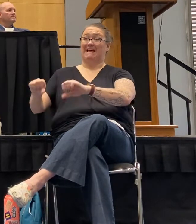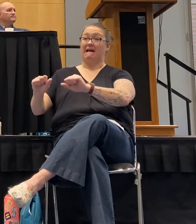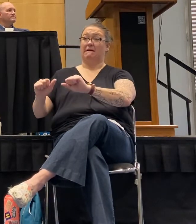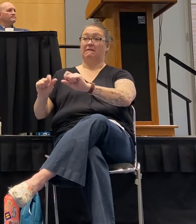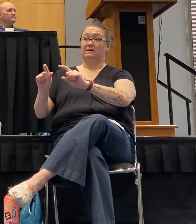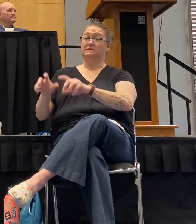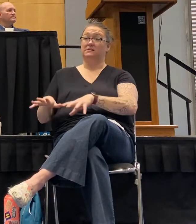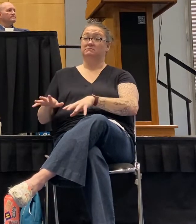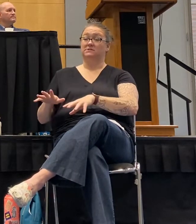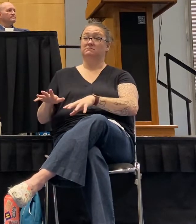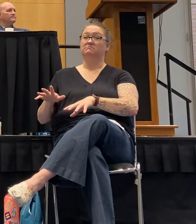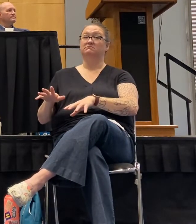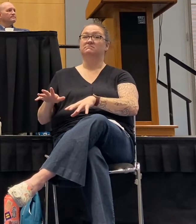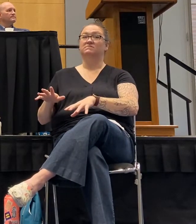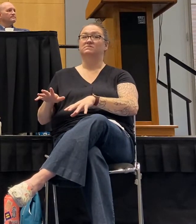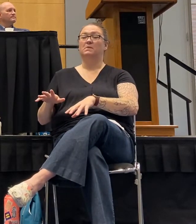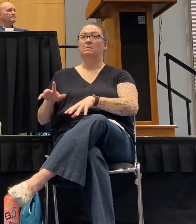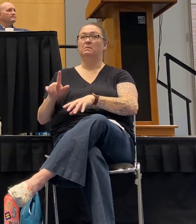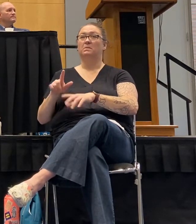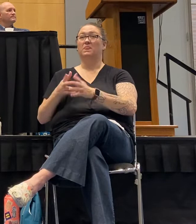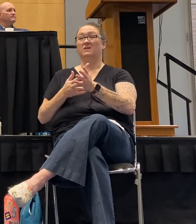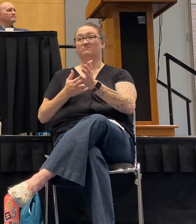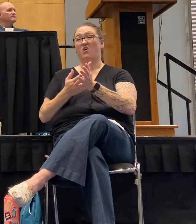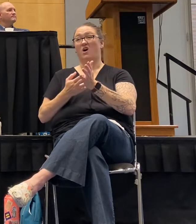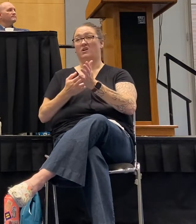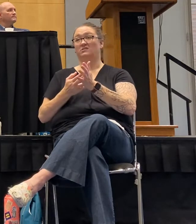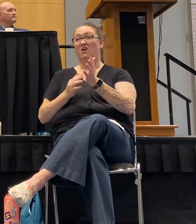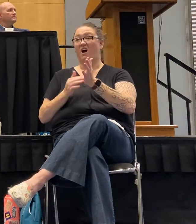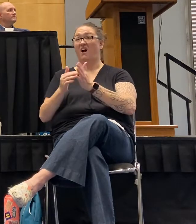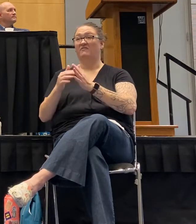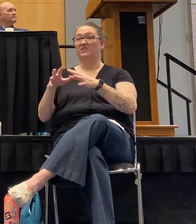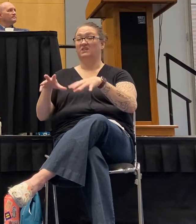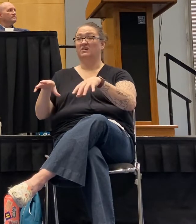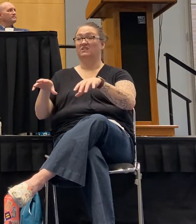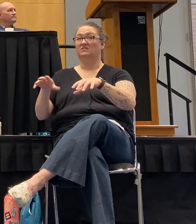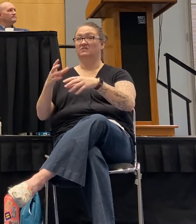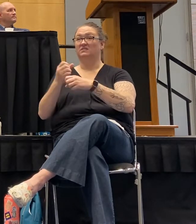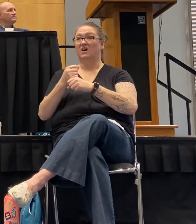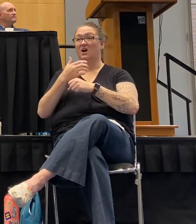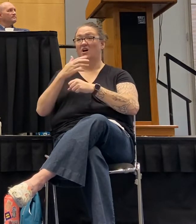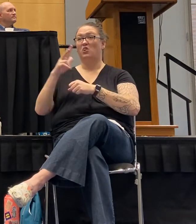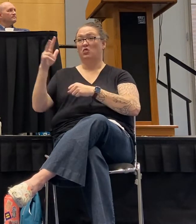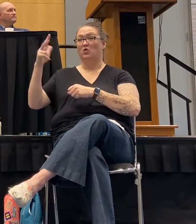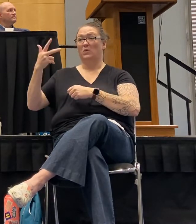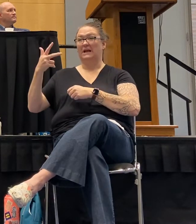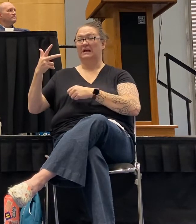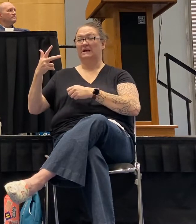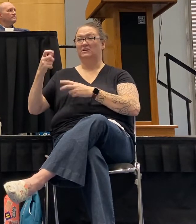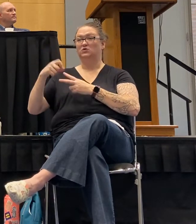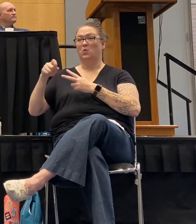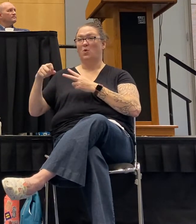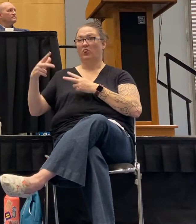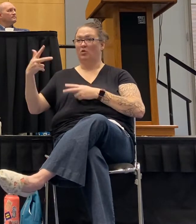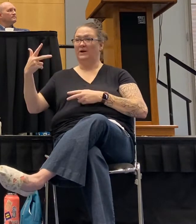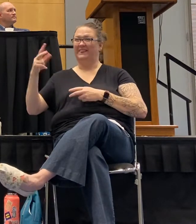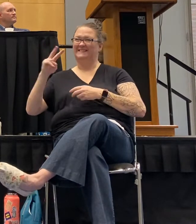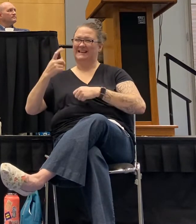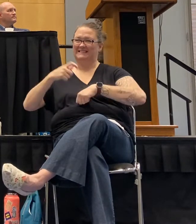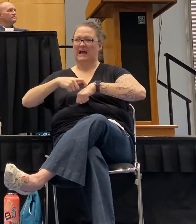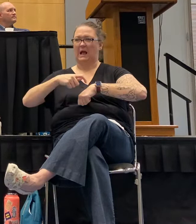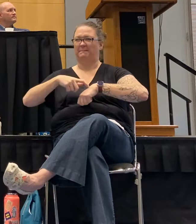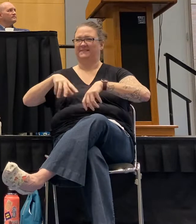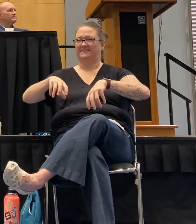something that we did do, and frankly, often they did get a 3, in the second